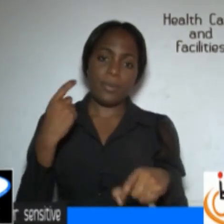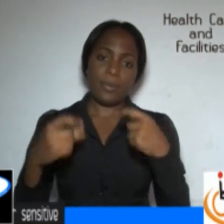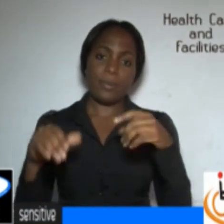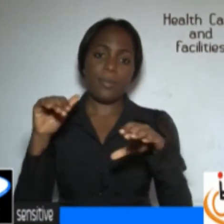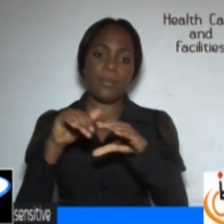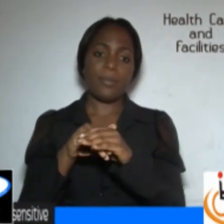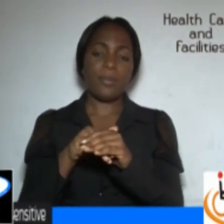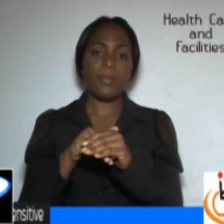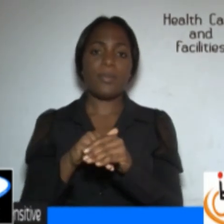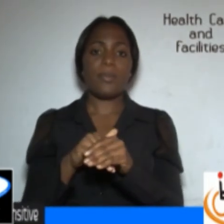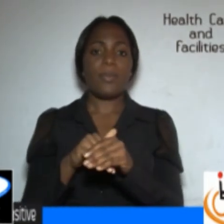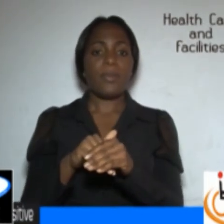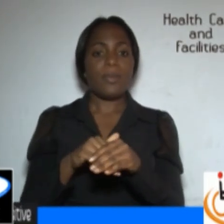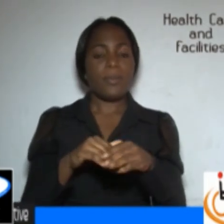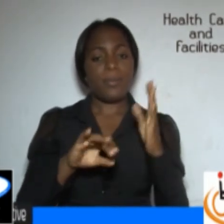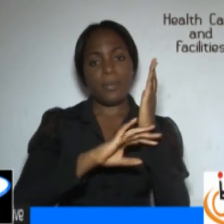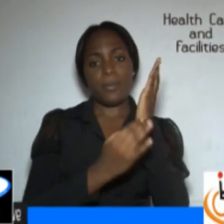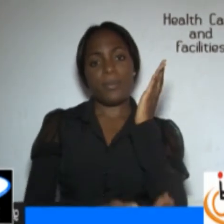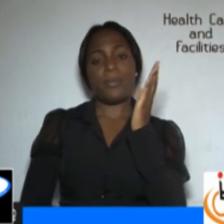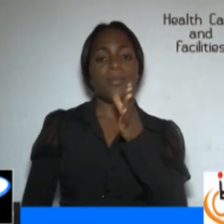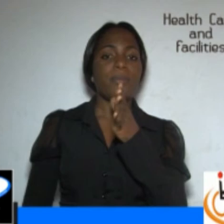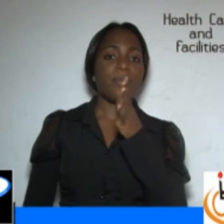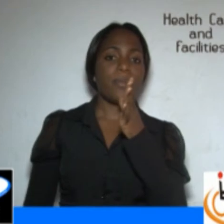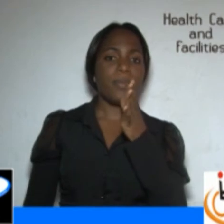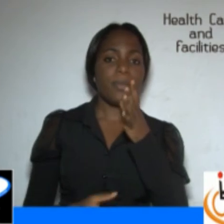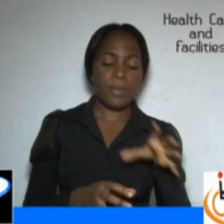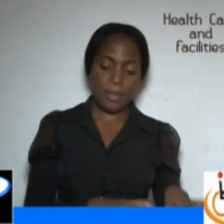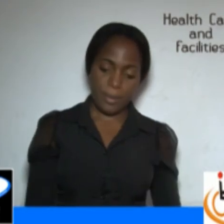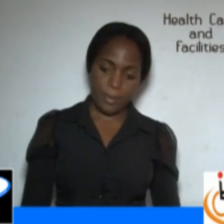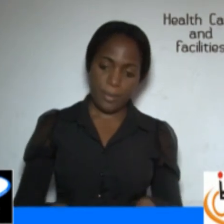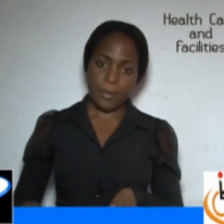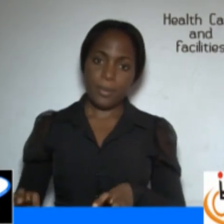infants to determine the existence or onset of disability.